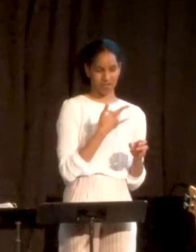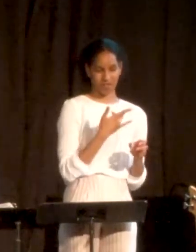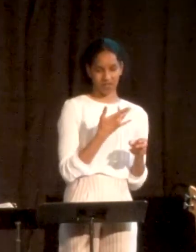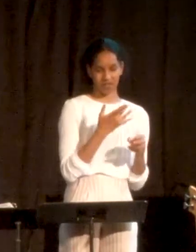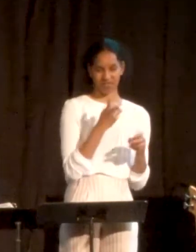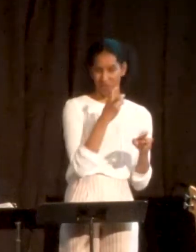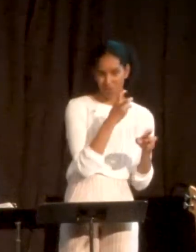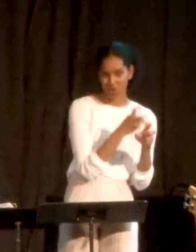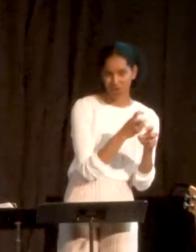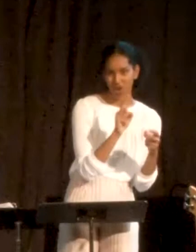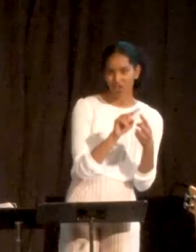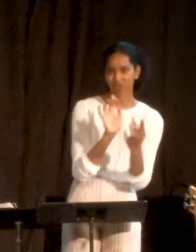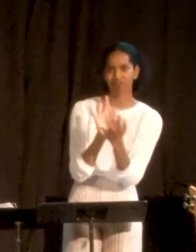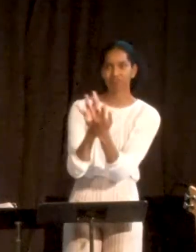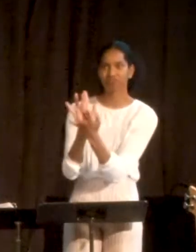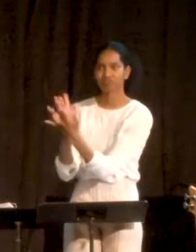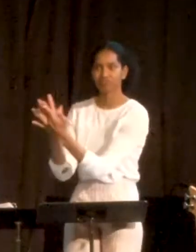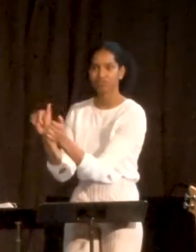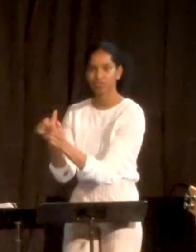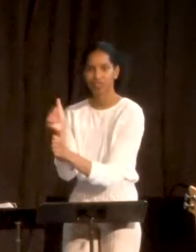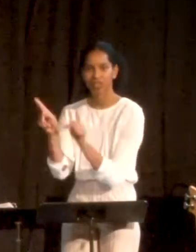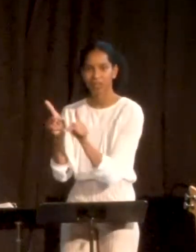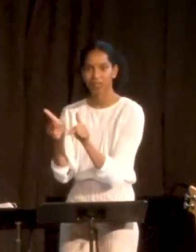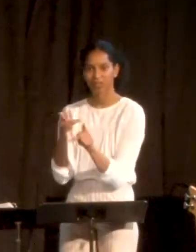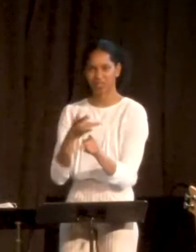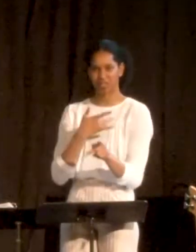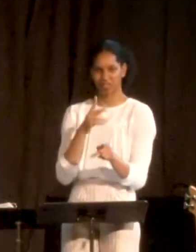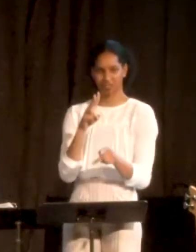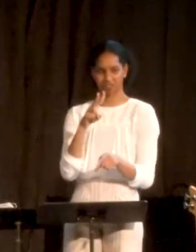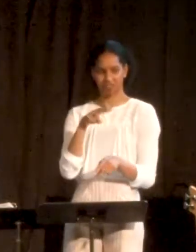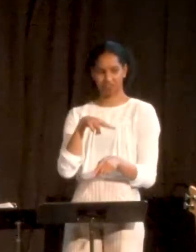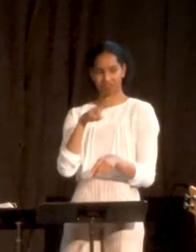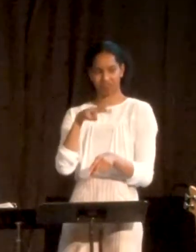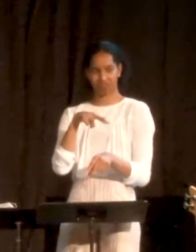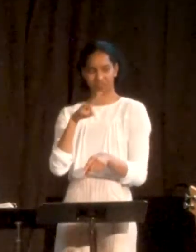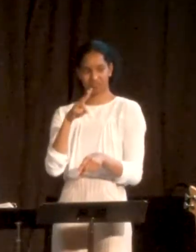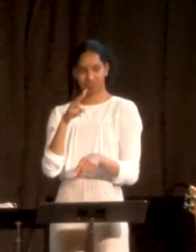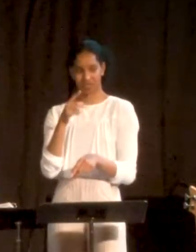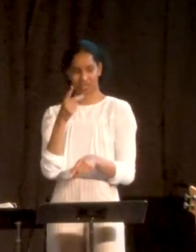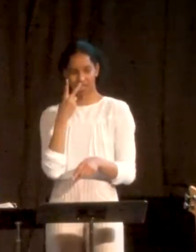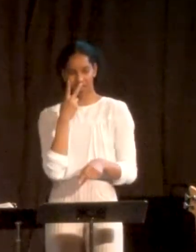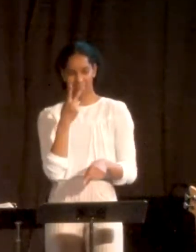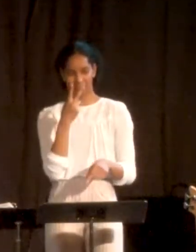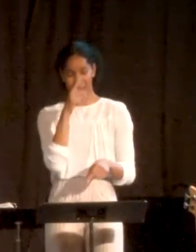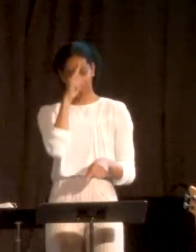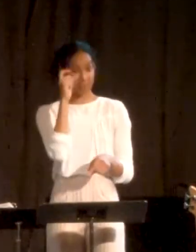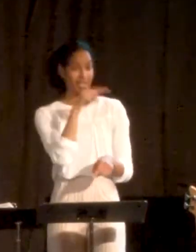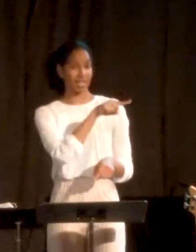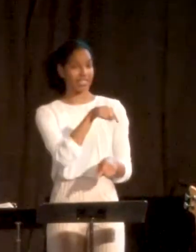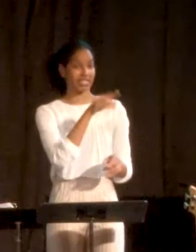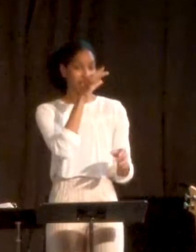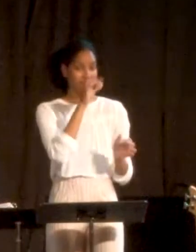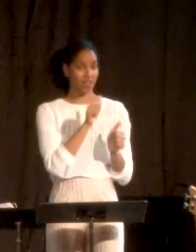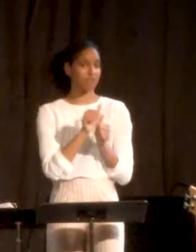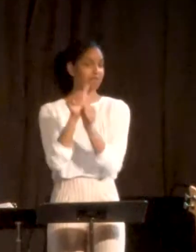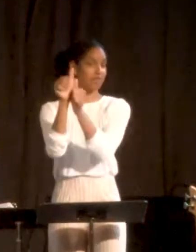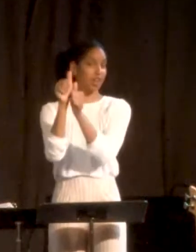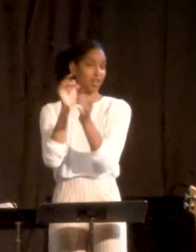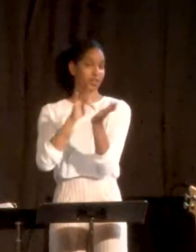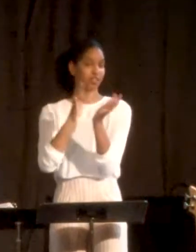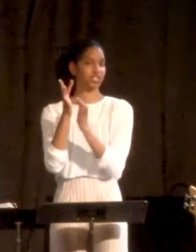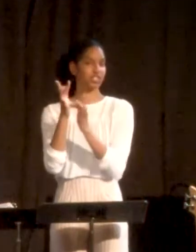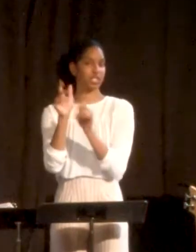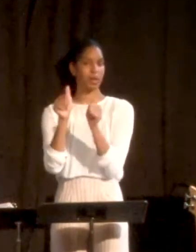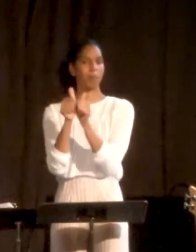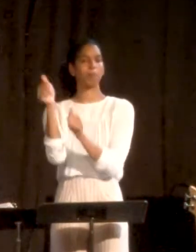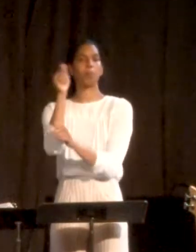town, even if they were a little bit suspect because they were Jesus followers, they were still some